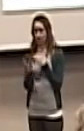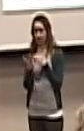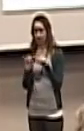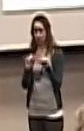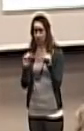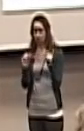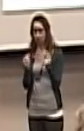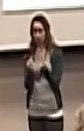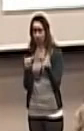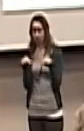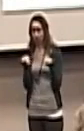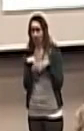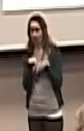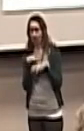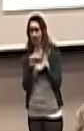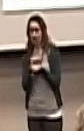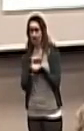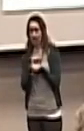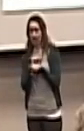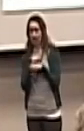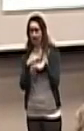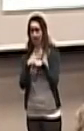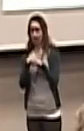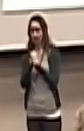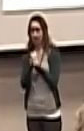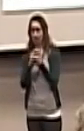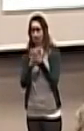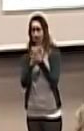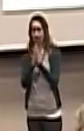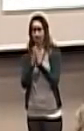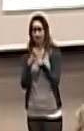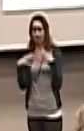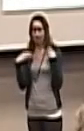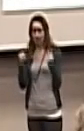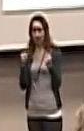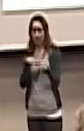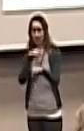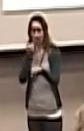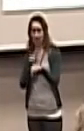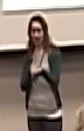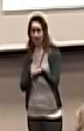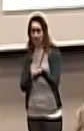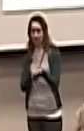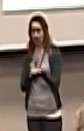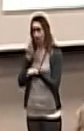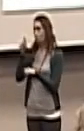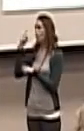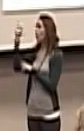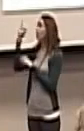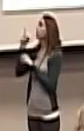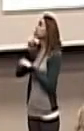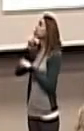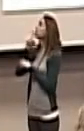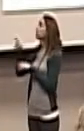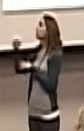make for himself a powerful nation for his name. That one true God still works